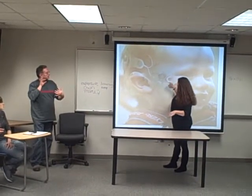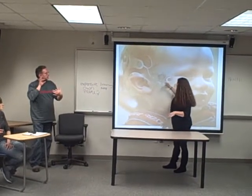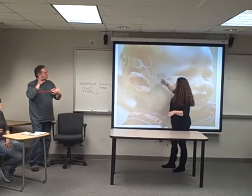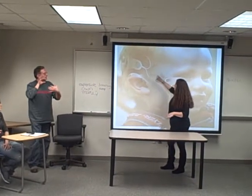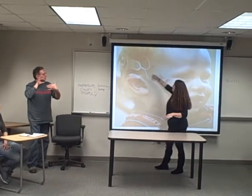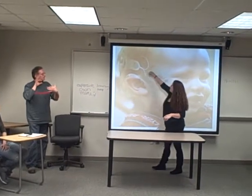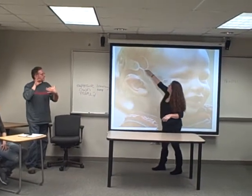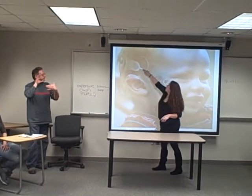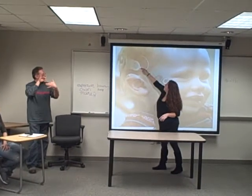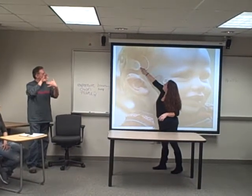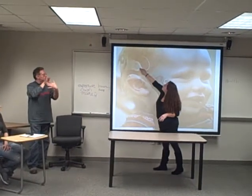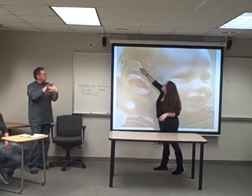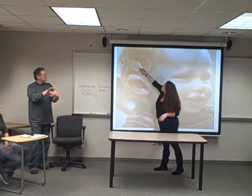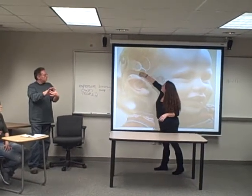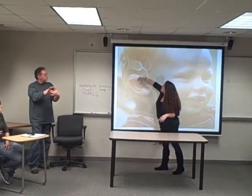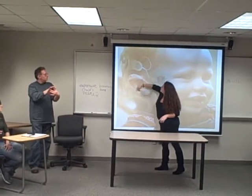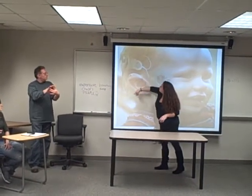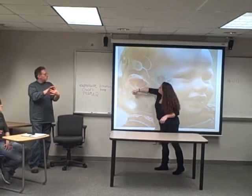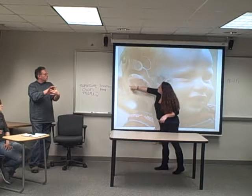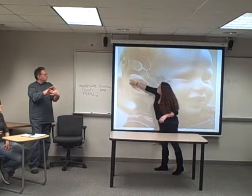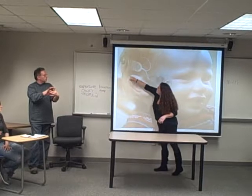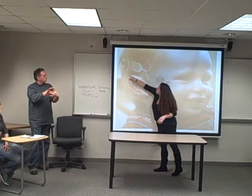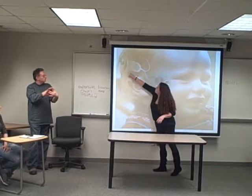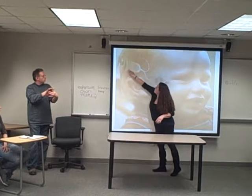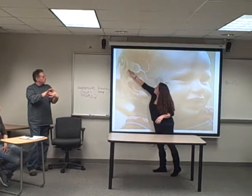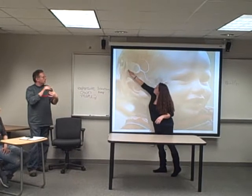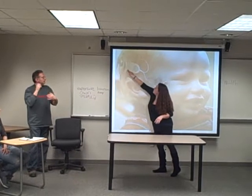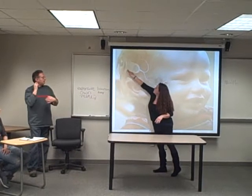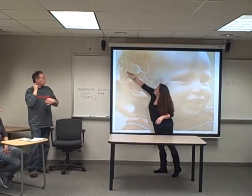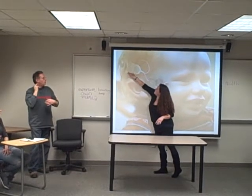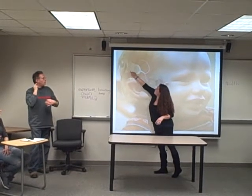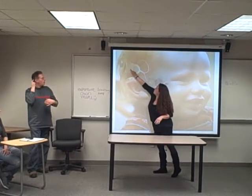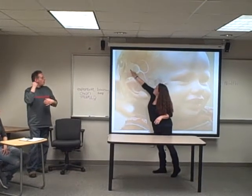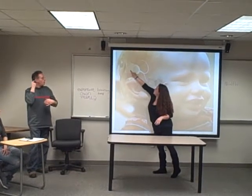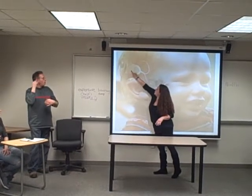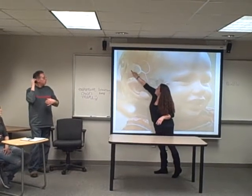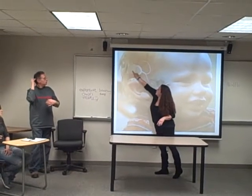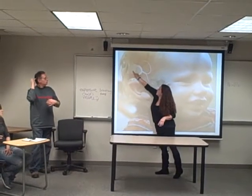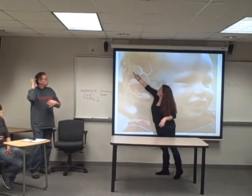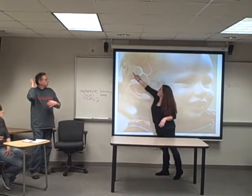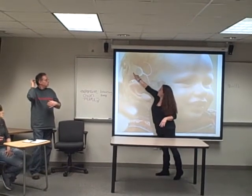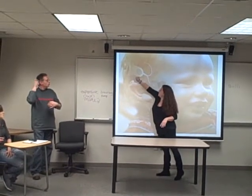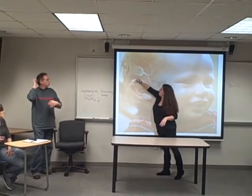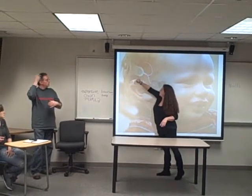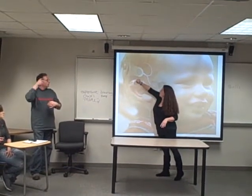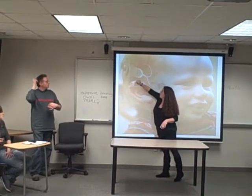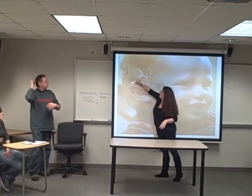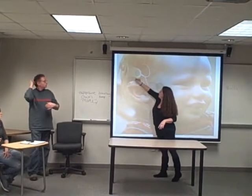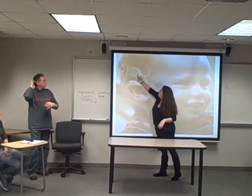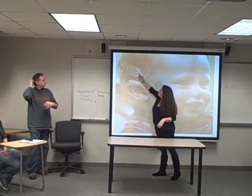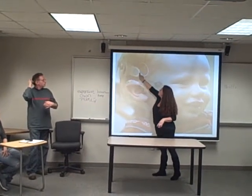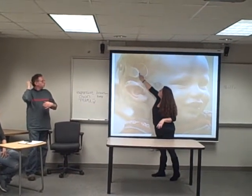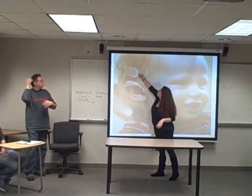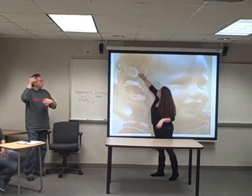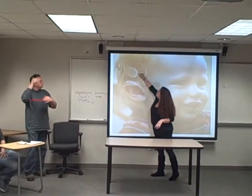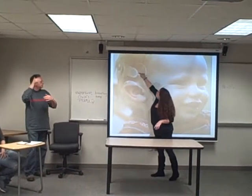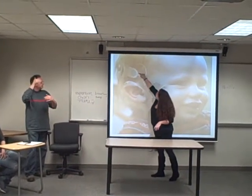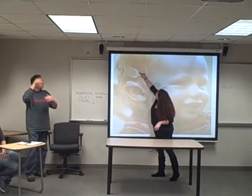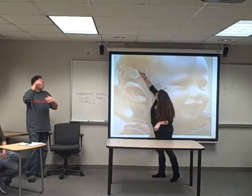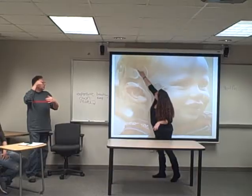finish off the job, basically. The sound comes up through the coil, the external magnet transfers to the internal magnet,